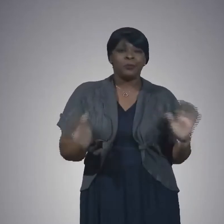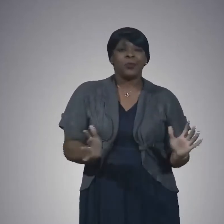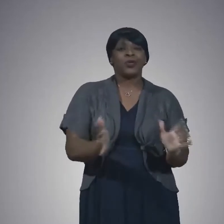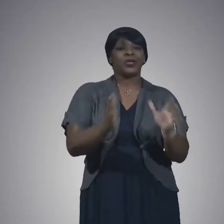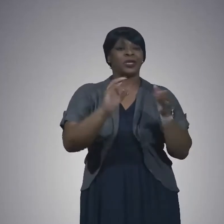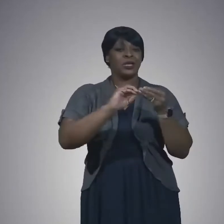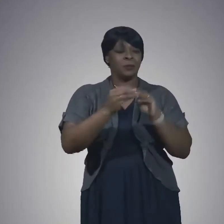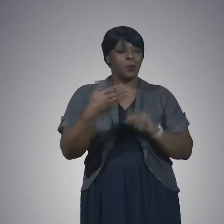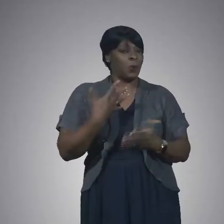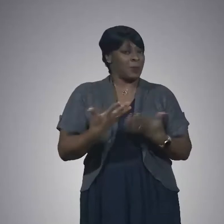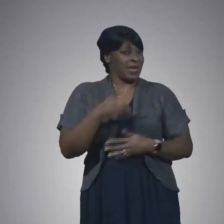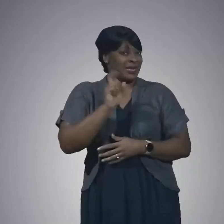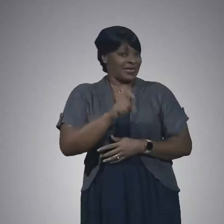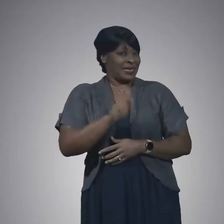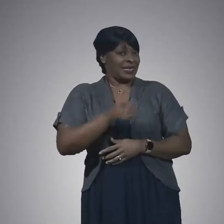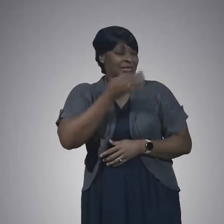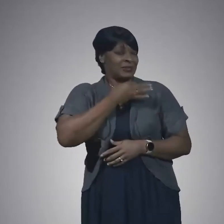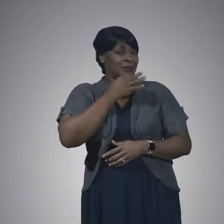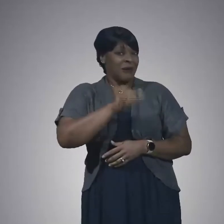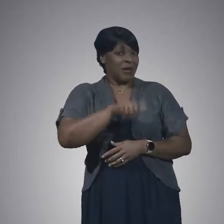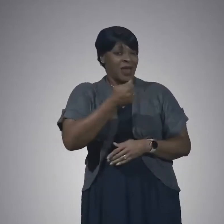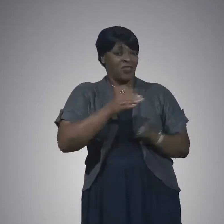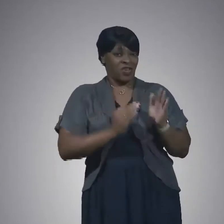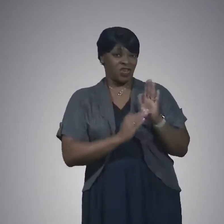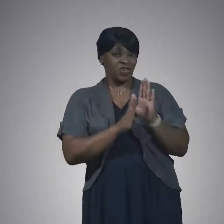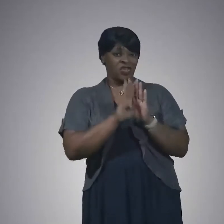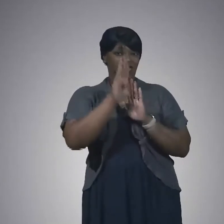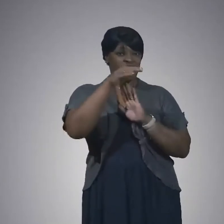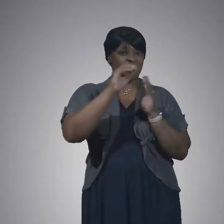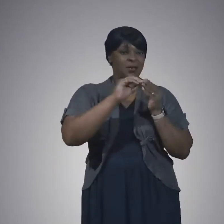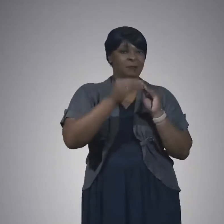numbers that we may be about to go through another surge.